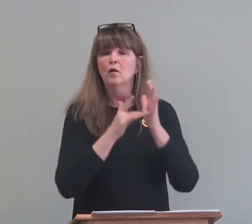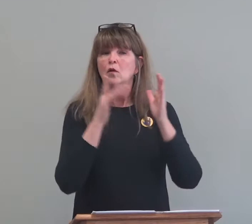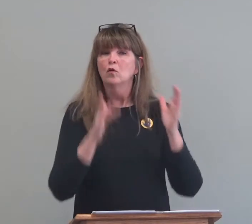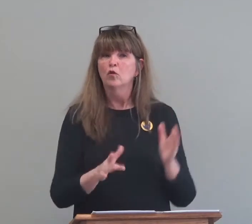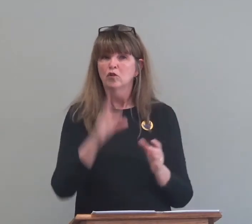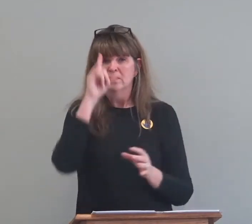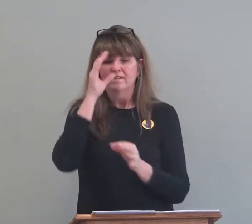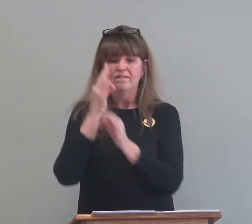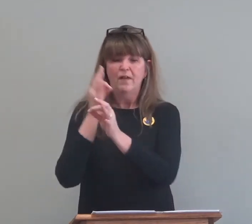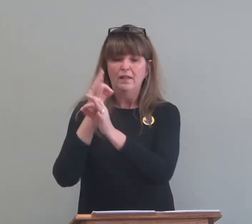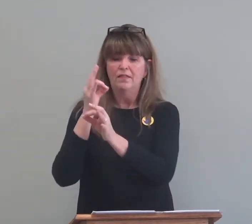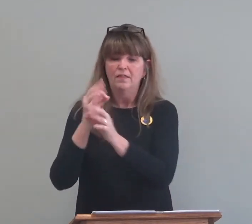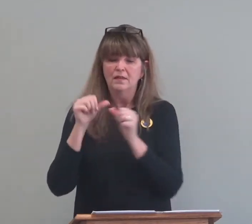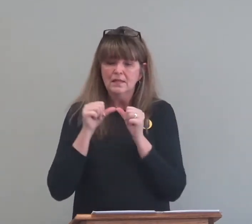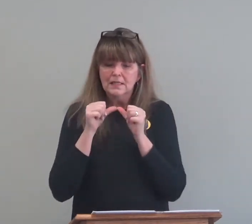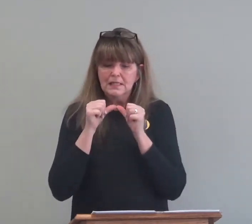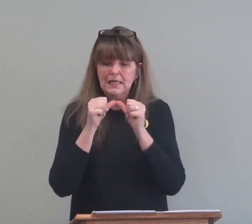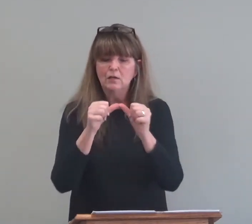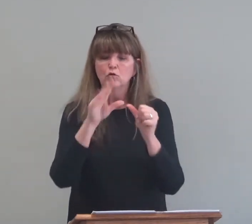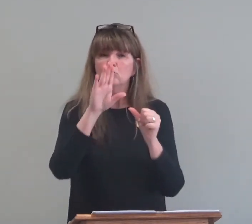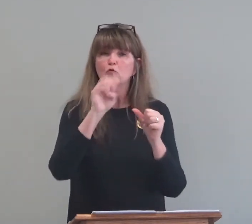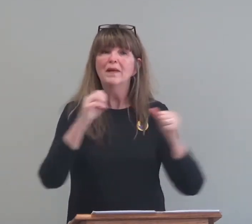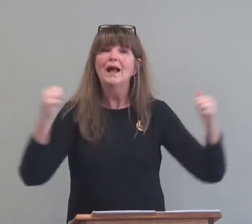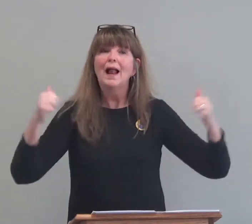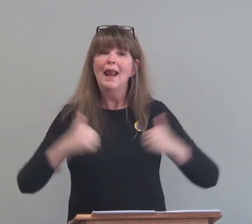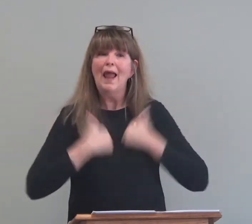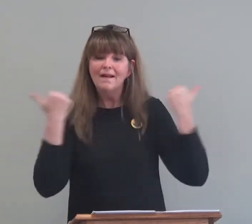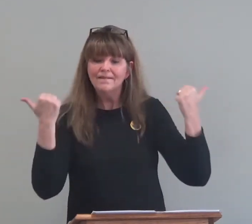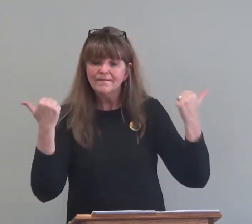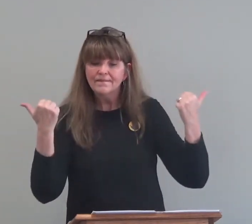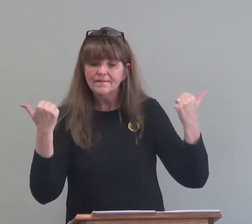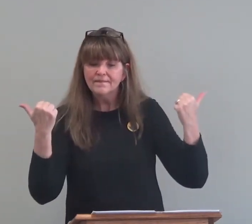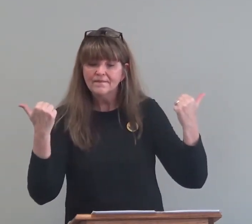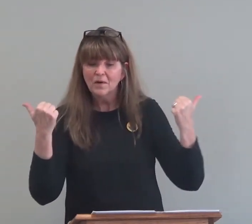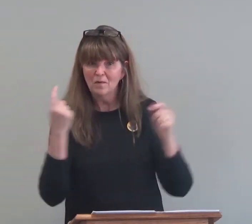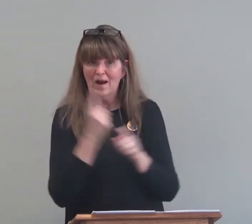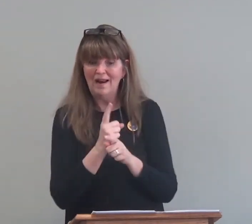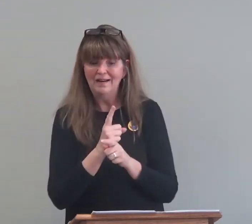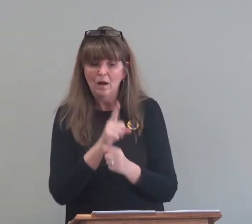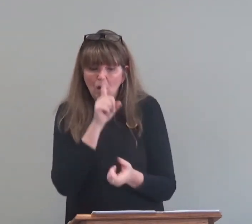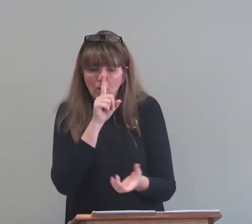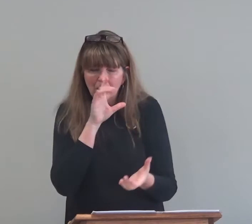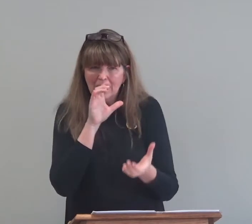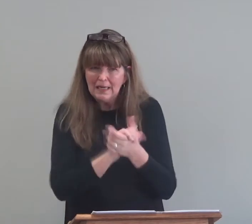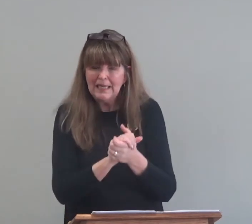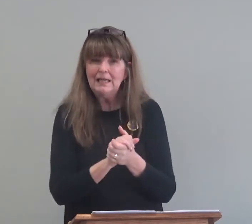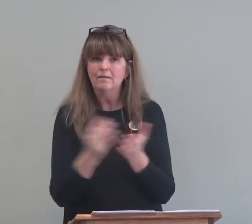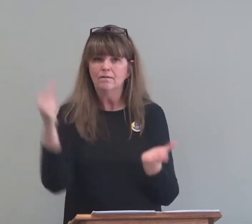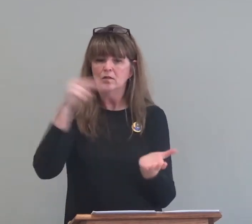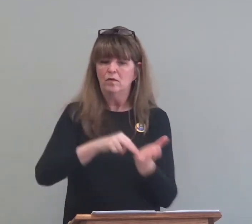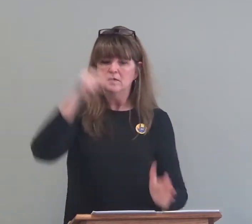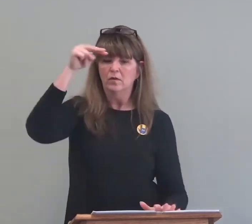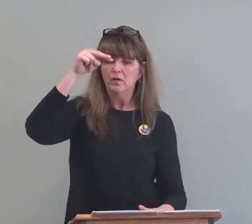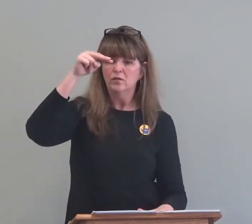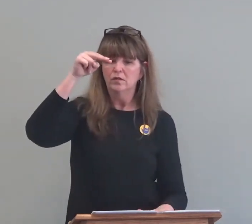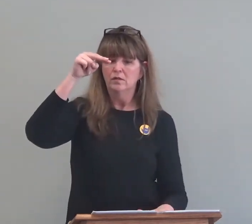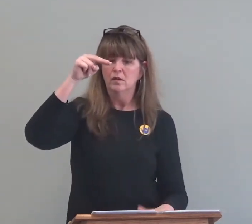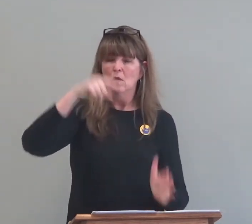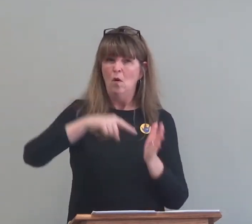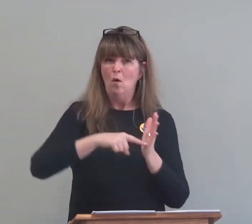that? You know, the Christian faith is a living faith, right? We believe in the